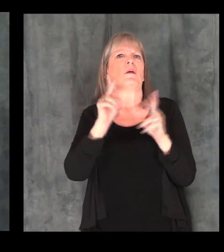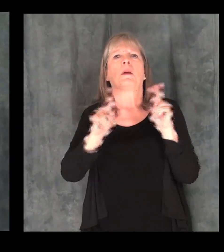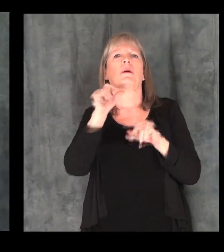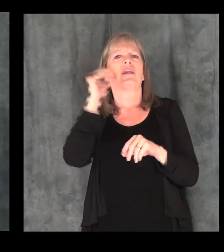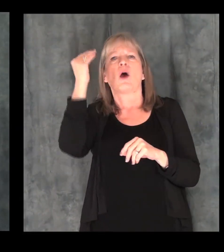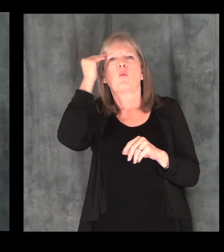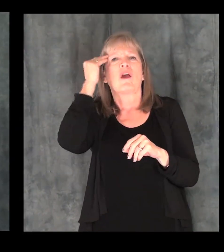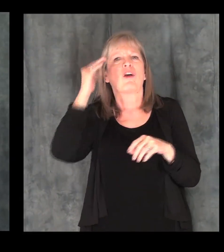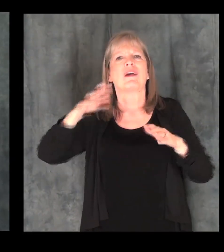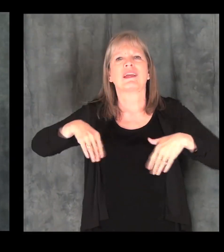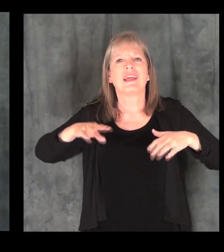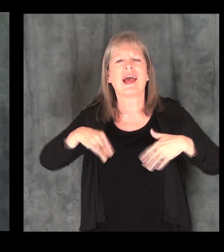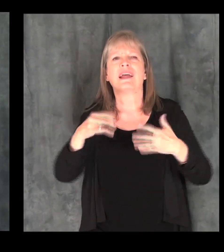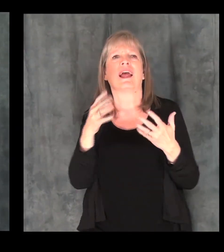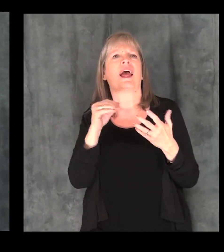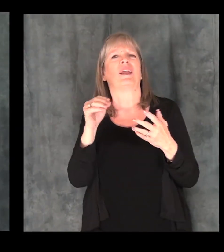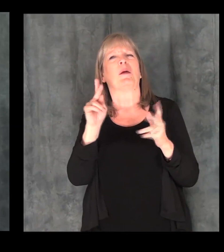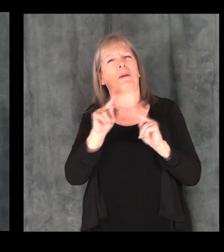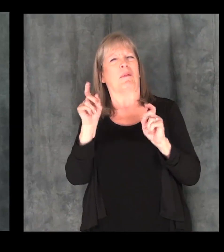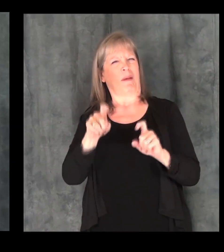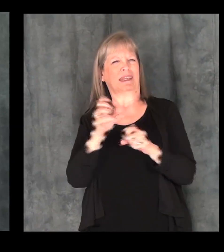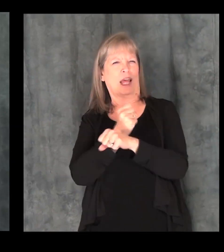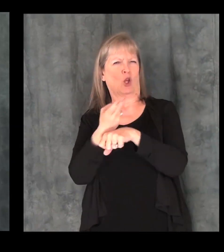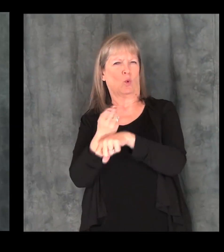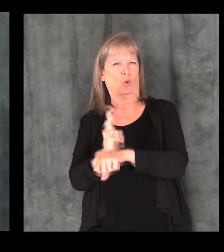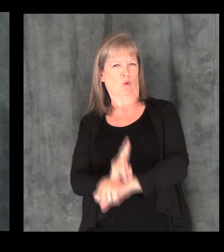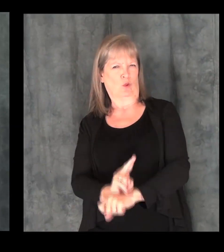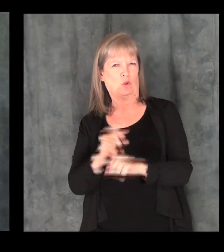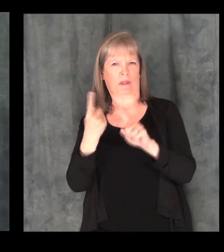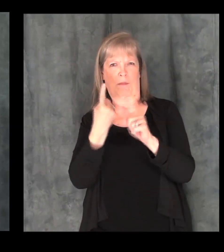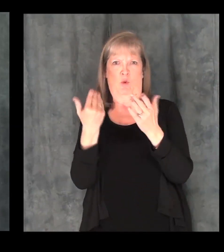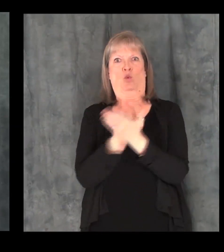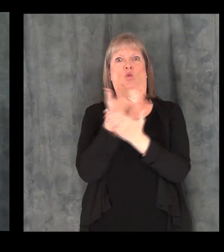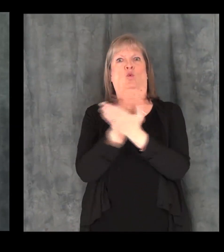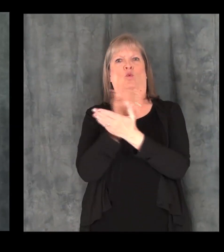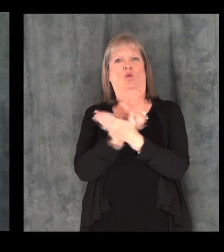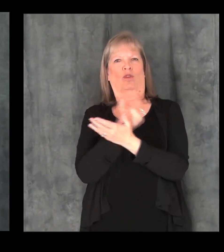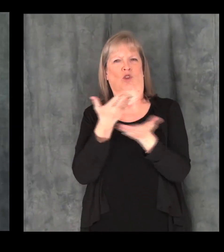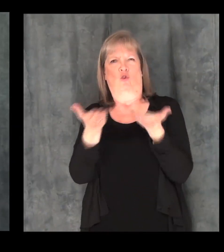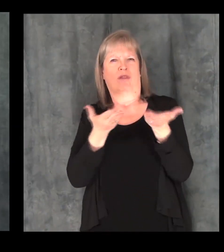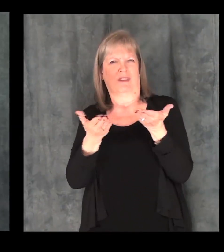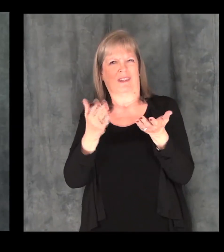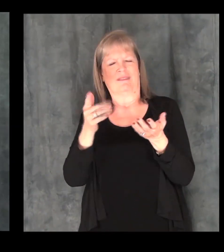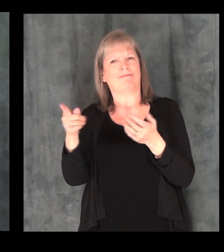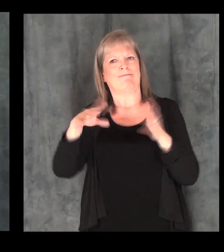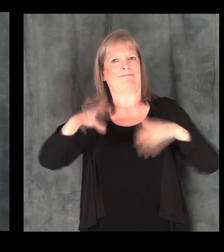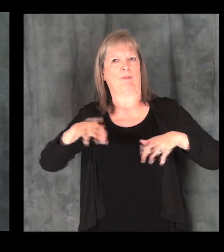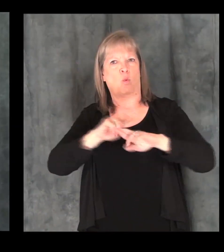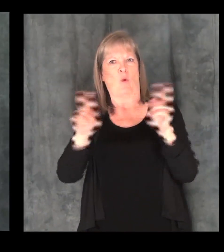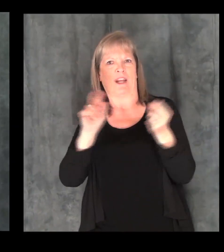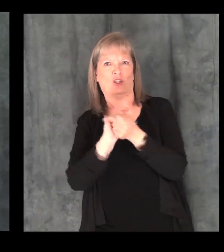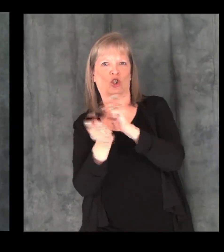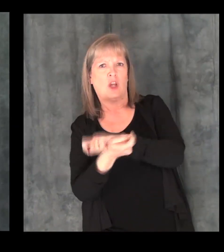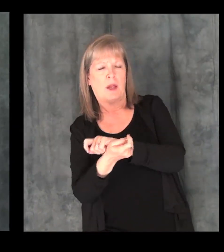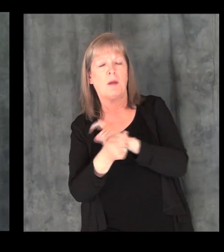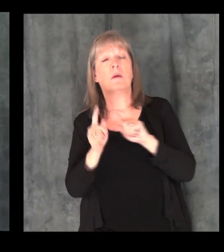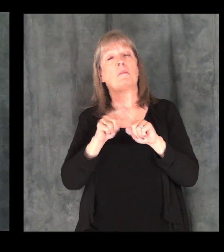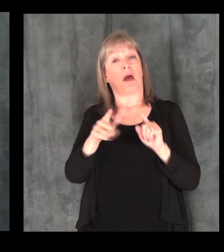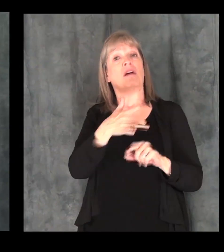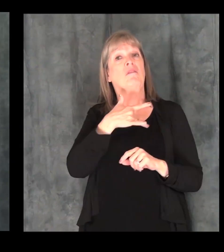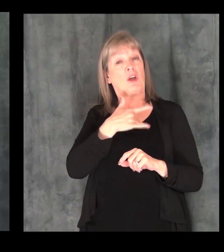and people just adapting to change, to a new service being available. But ultimately they felt that it was something that they